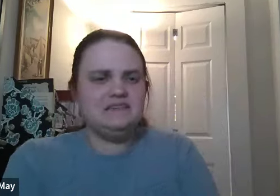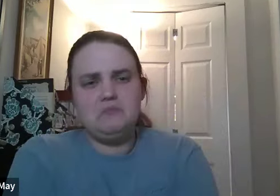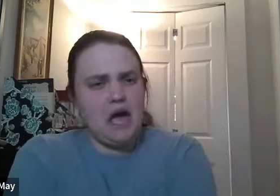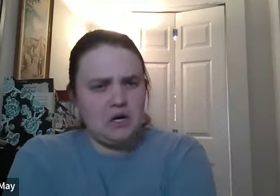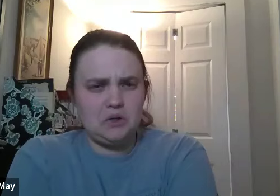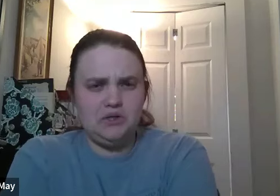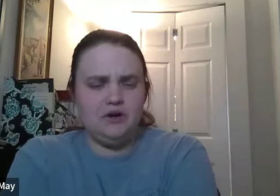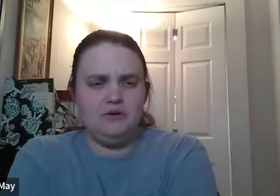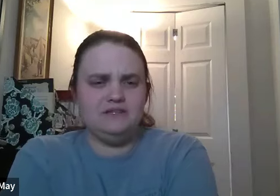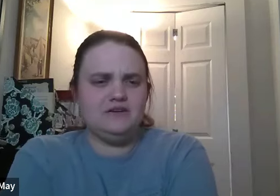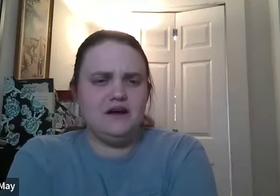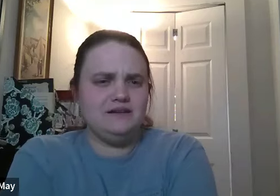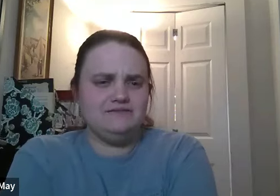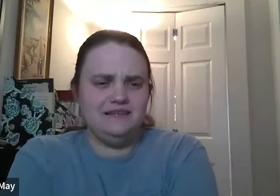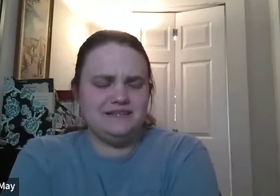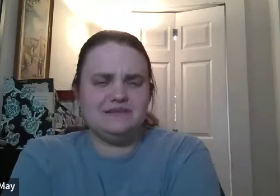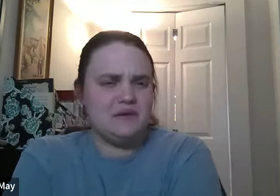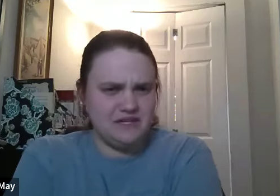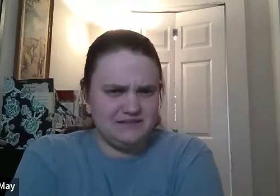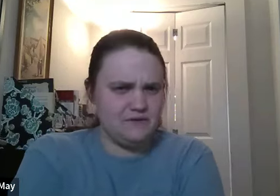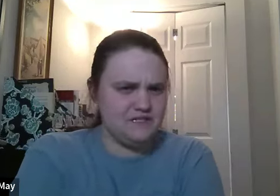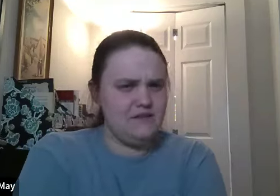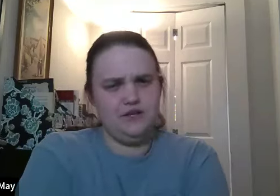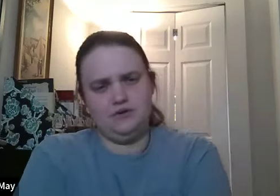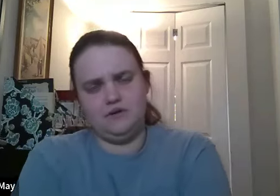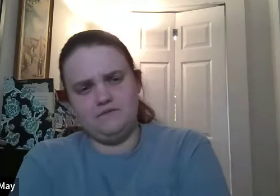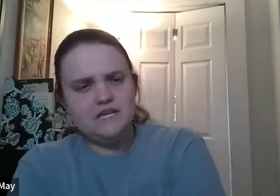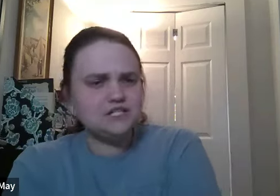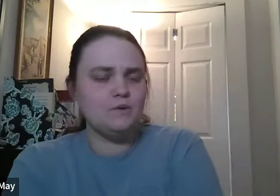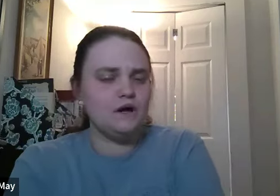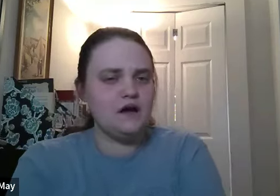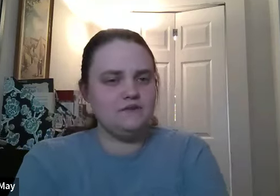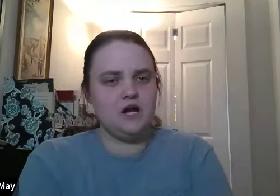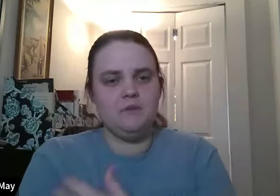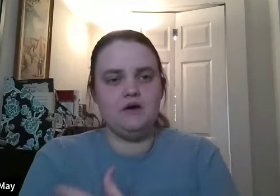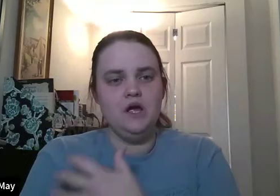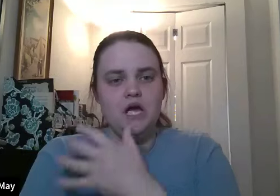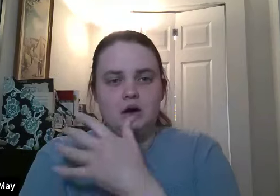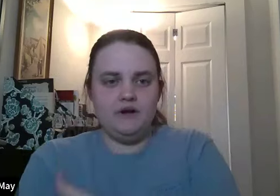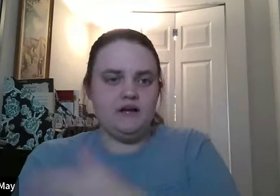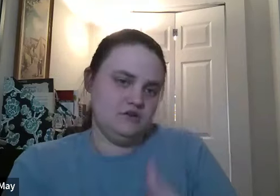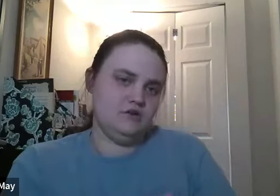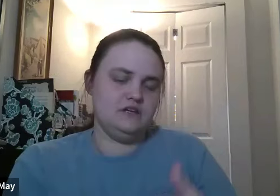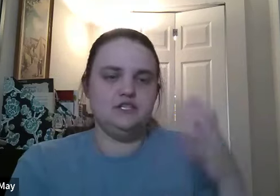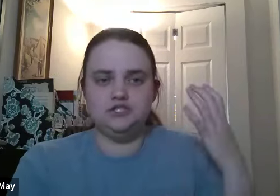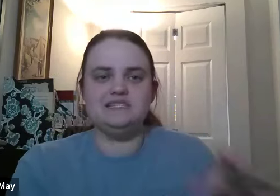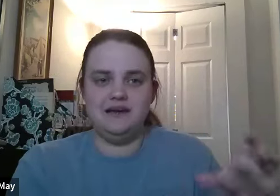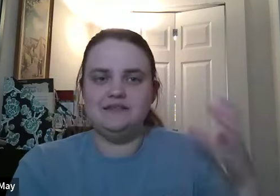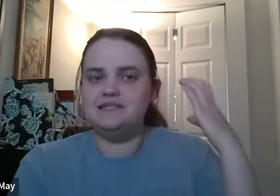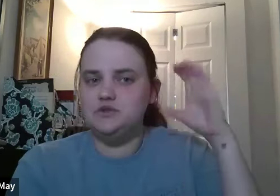like matter, you know, if you're not, it doesn't make a big difference to like your conversation or whatnot. If you're talking about a boy cousin, girl cousin, you're just saying cousins, you can